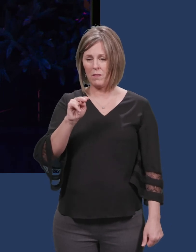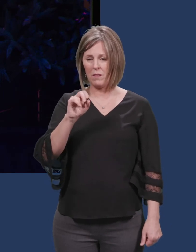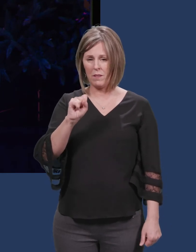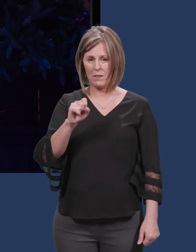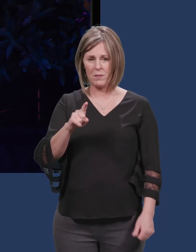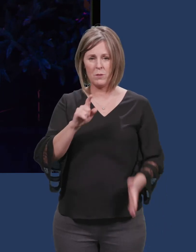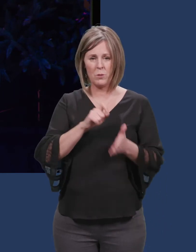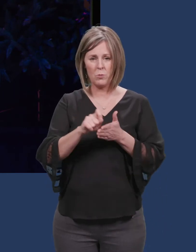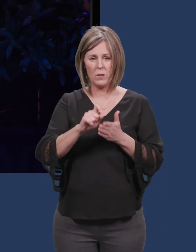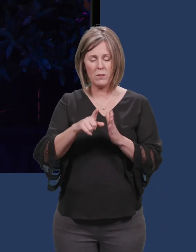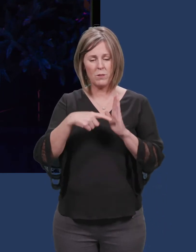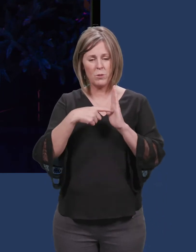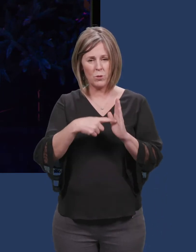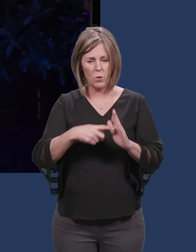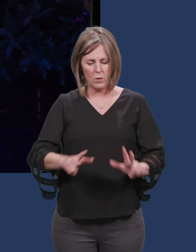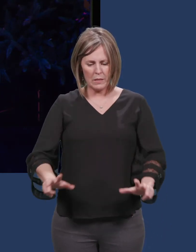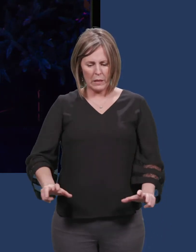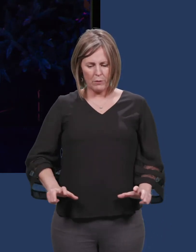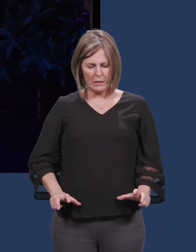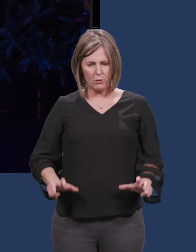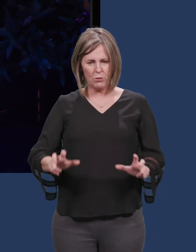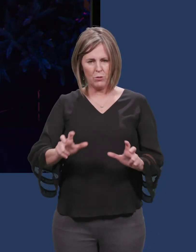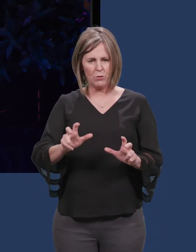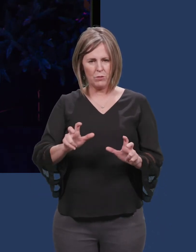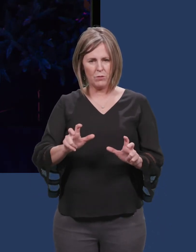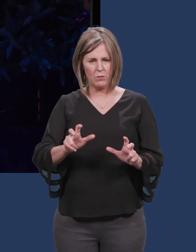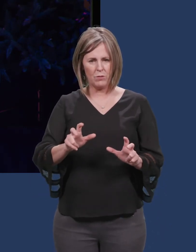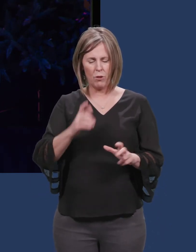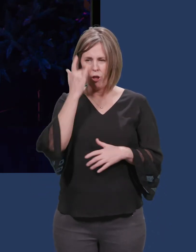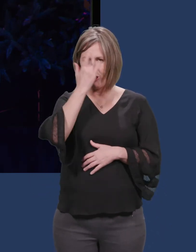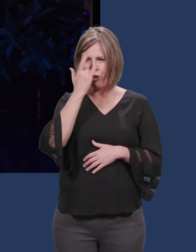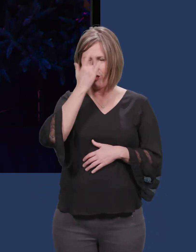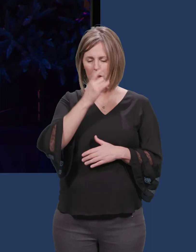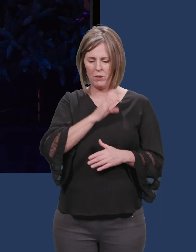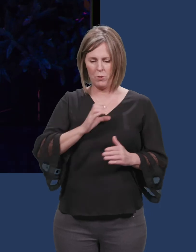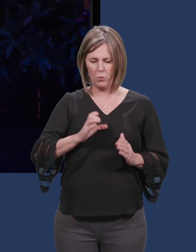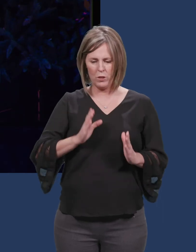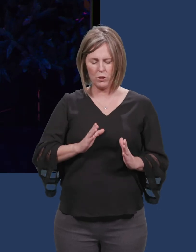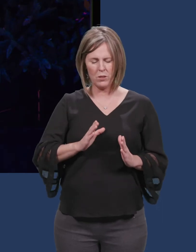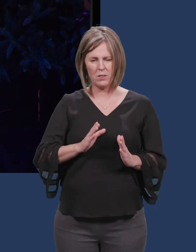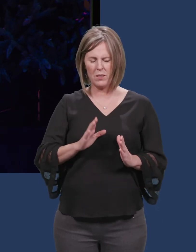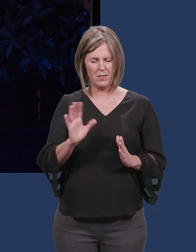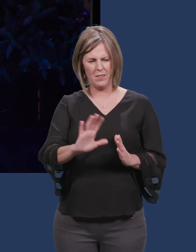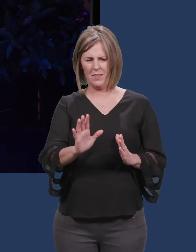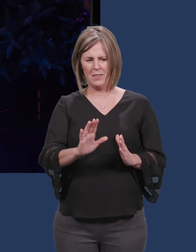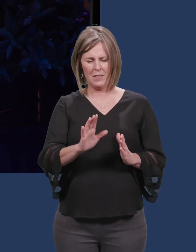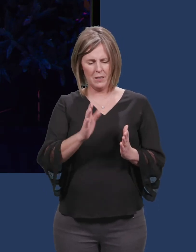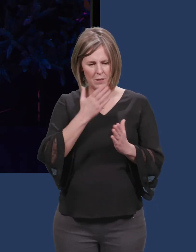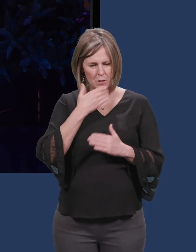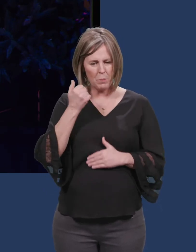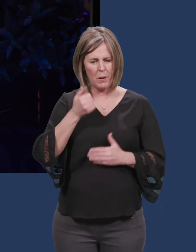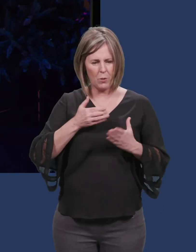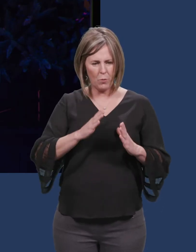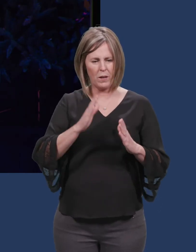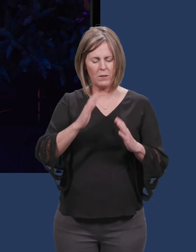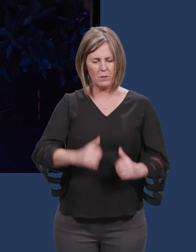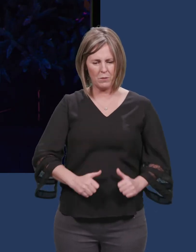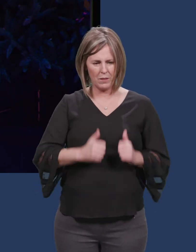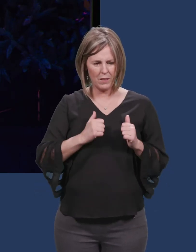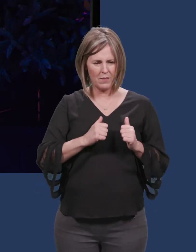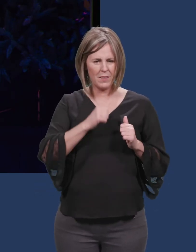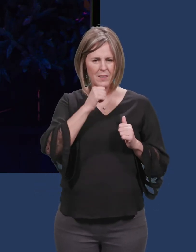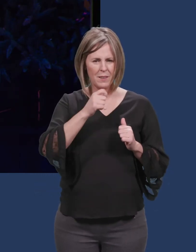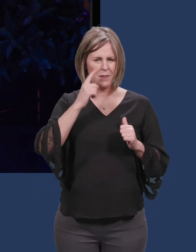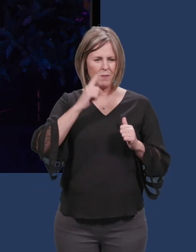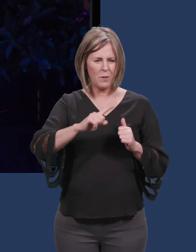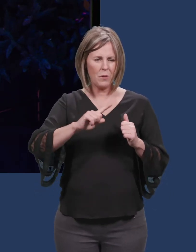self-centered, self-absorbed Christians that there is a better way to live. It's not meant for a wedding day. It's meant for every